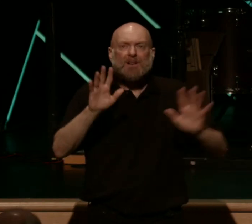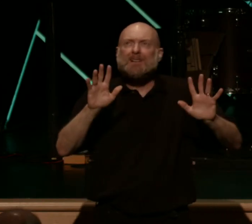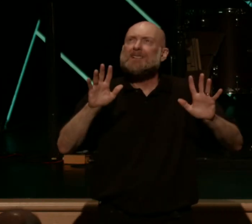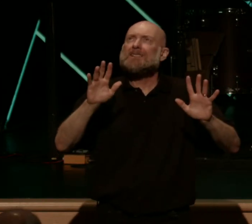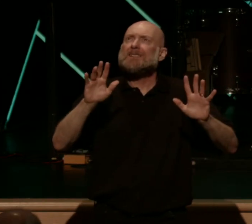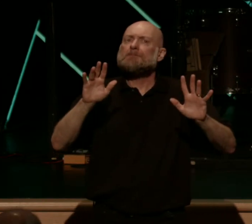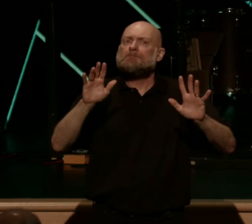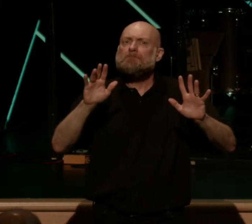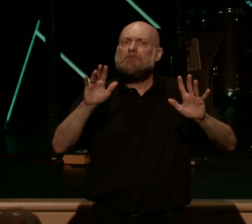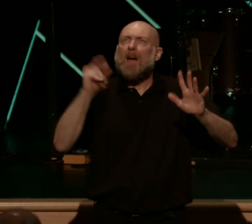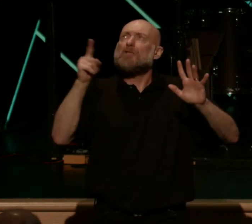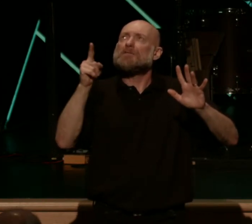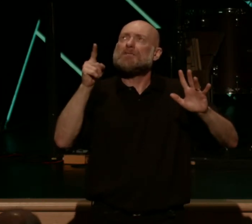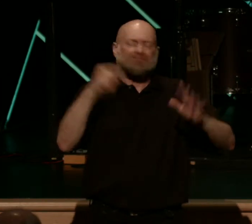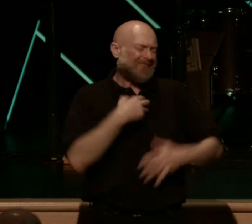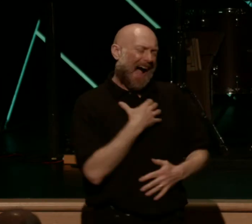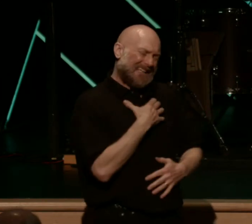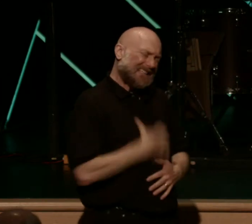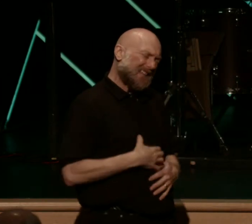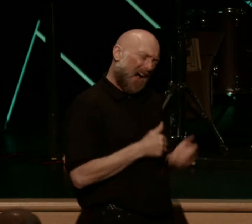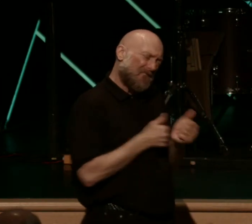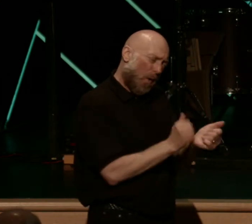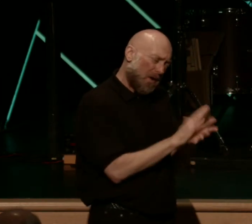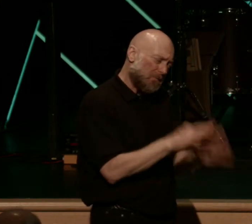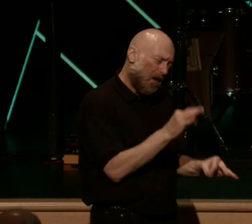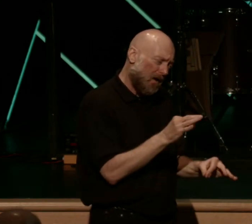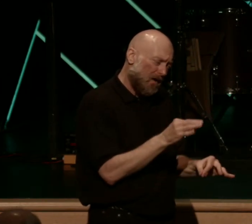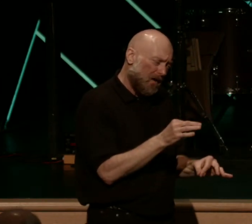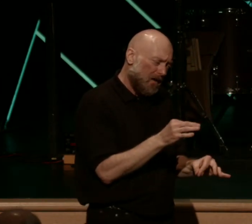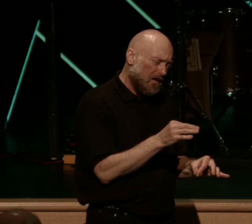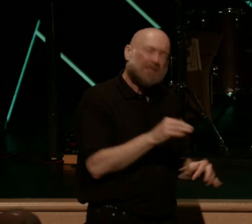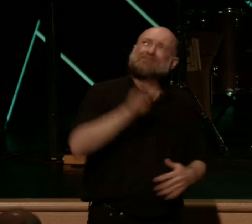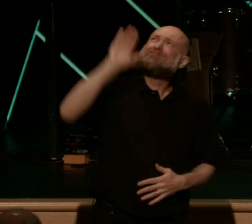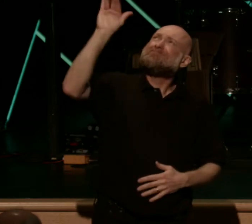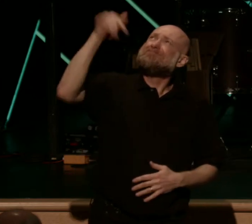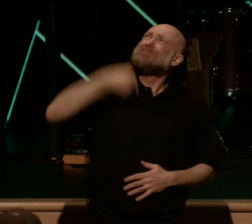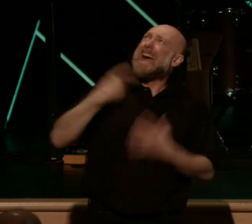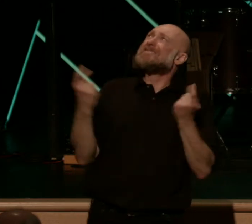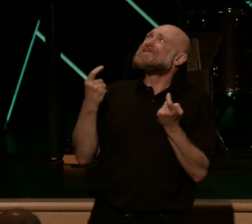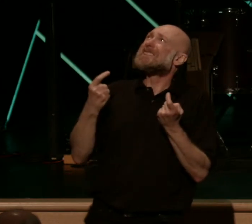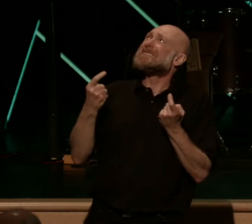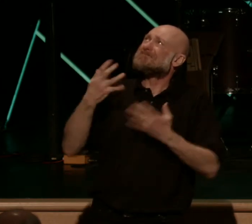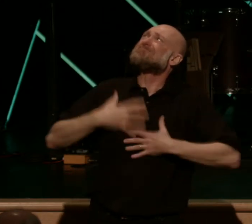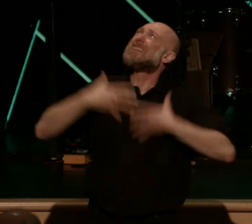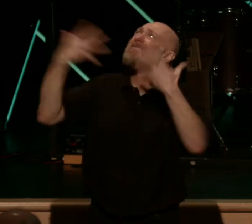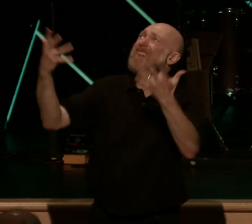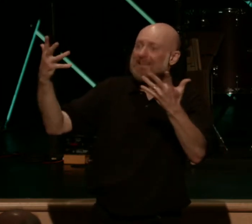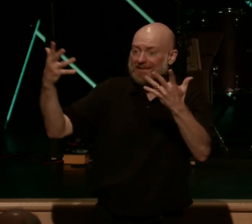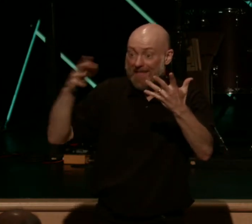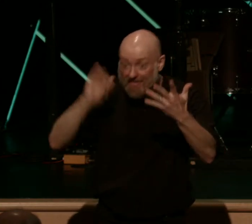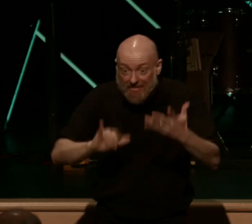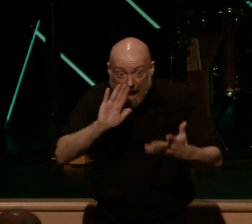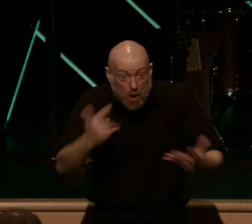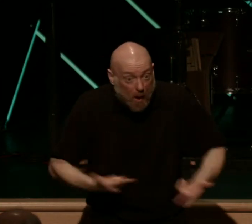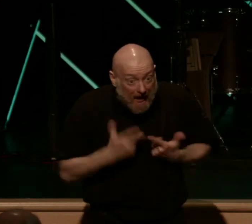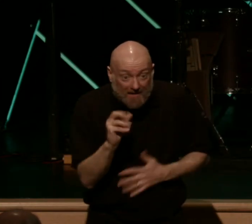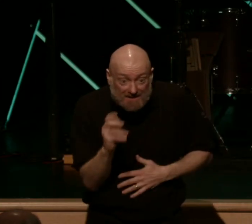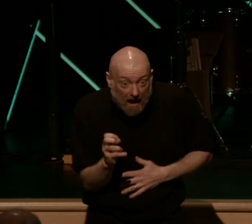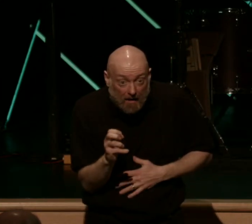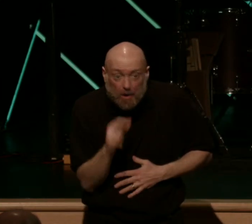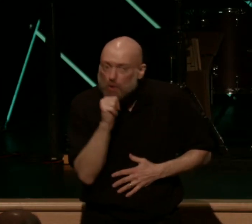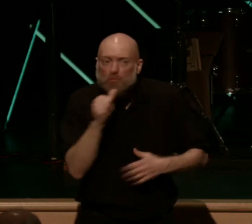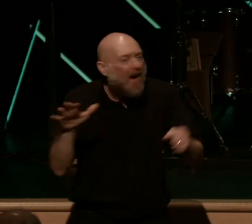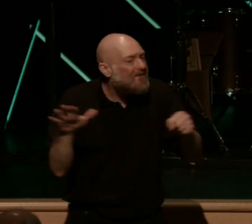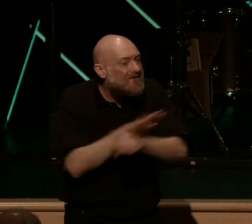to the desires of the Holy Spirit? Are you confessing sin? Is that your lifestyle? Because we won't be filled with the